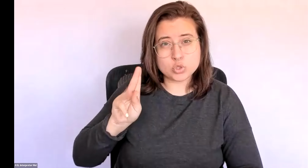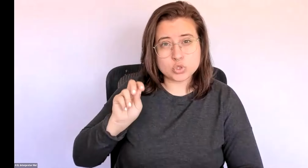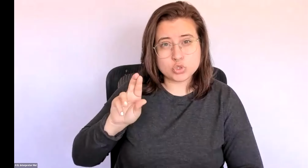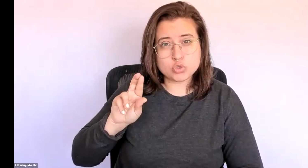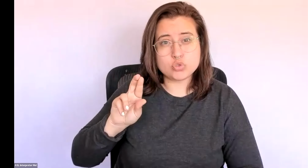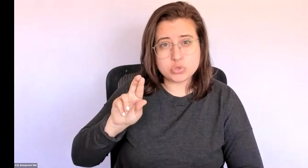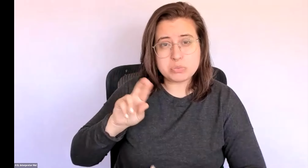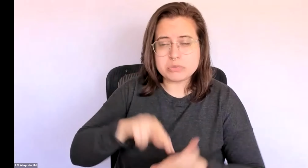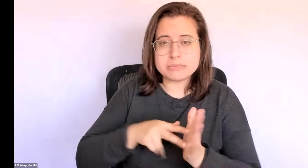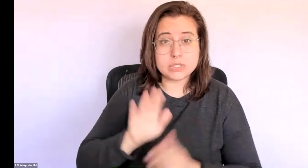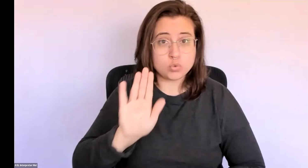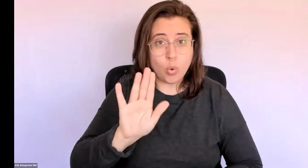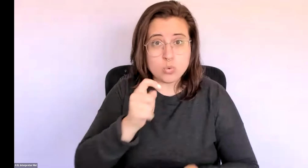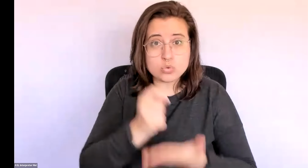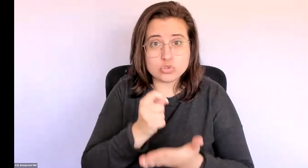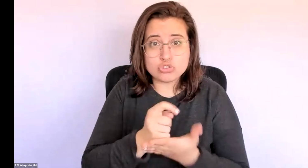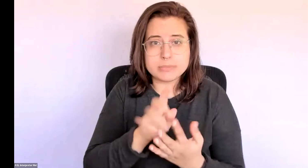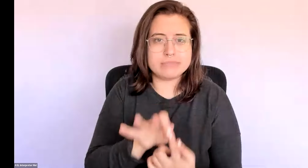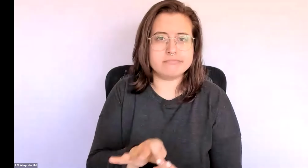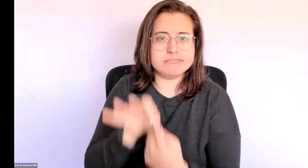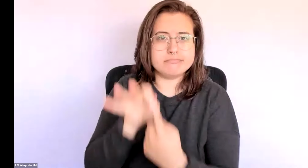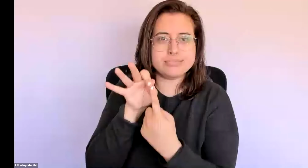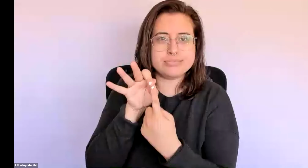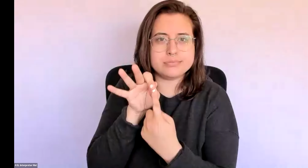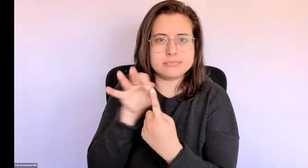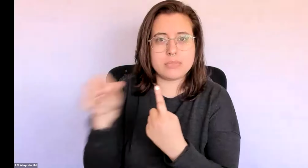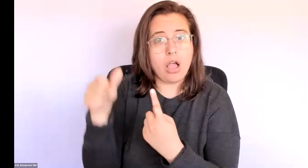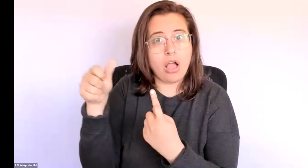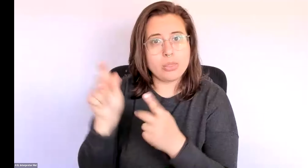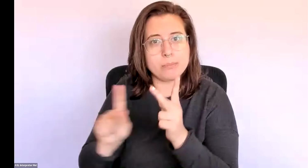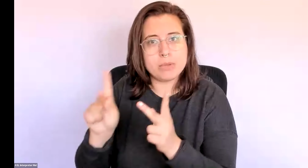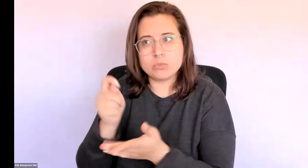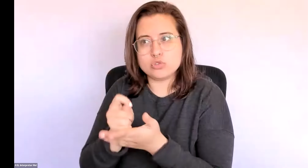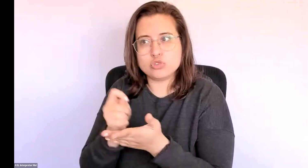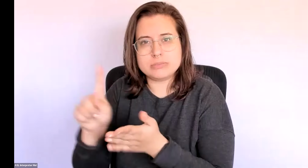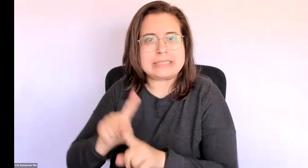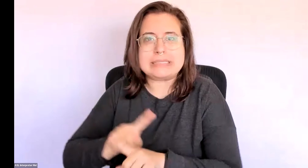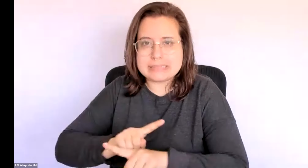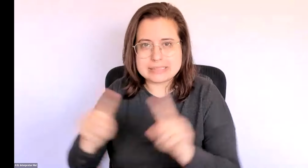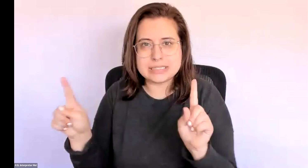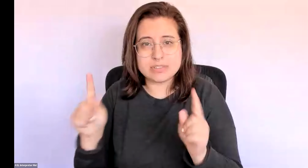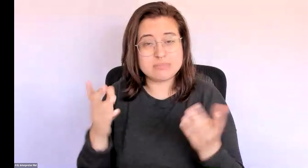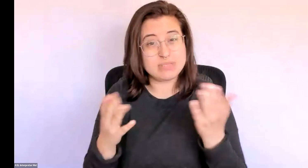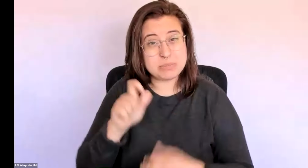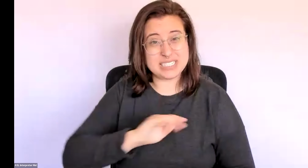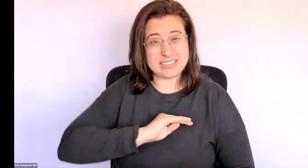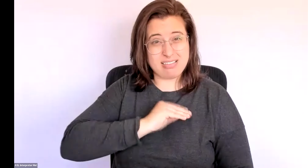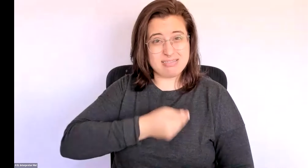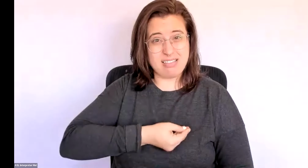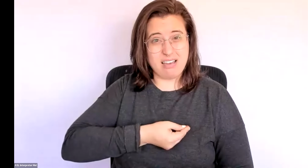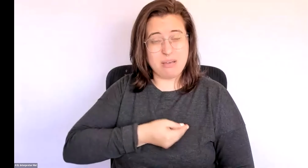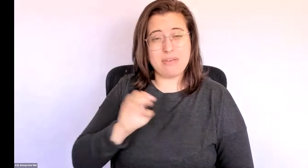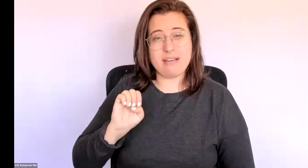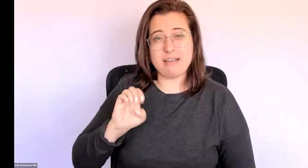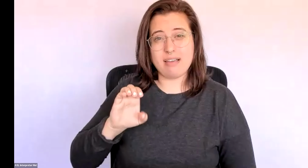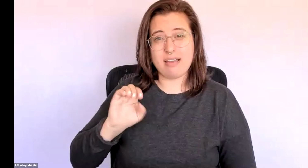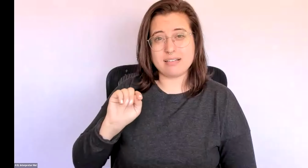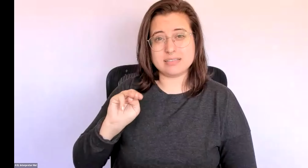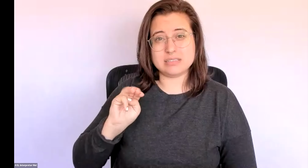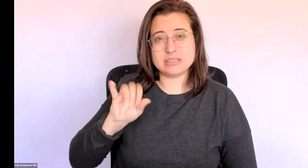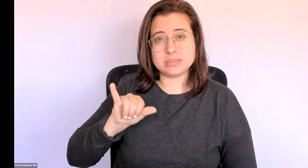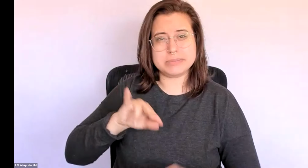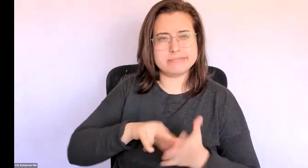be different from everyone else. You may need a lumpectomy, which is just removing